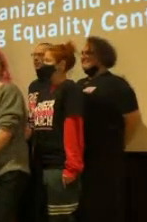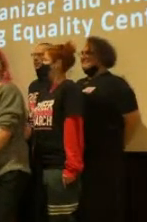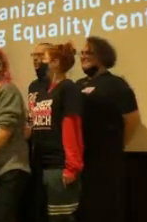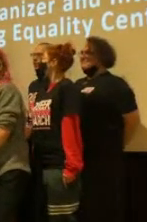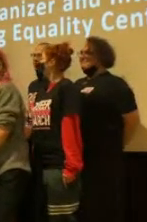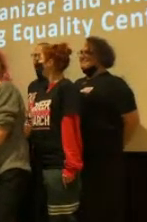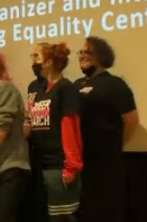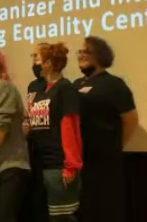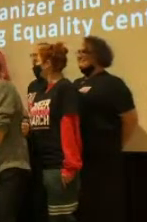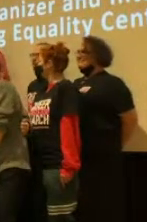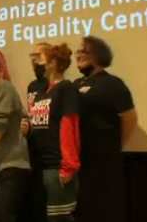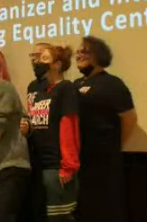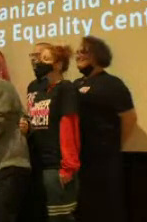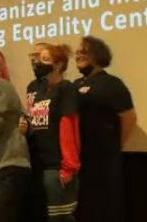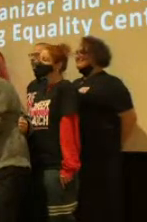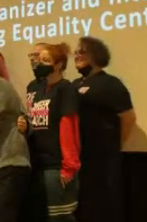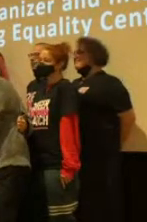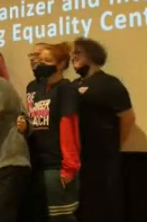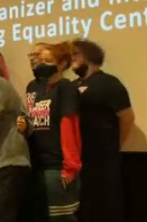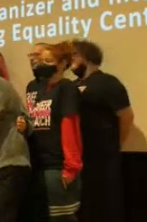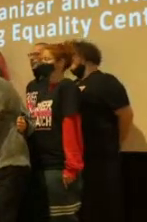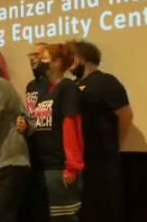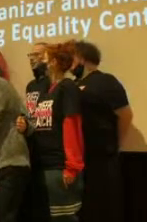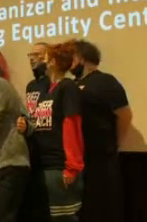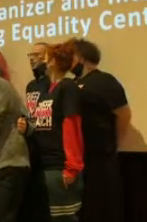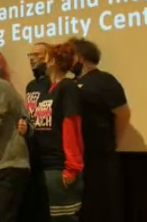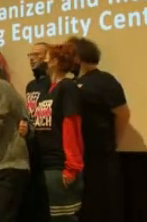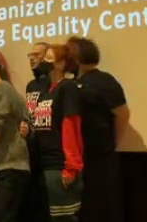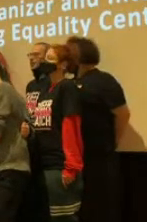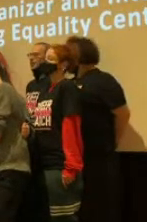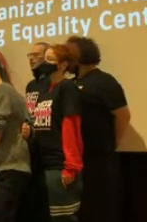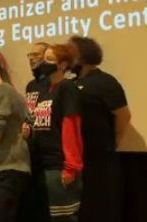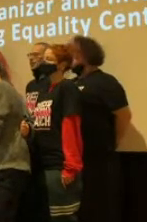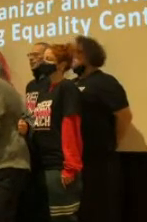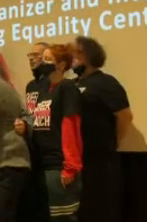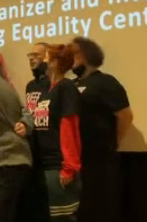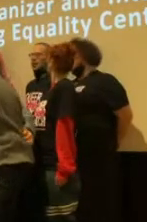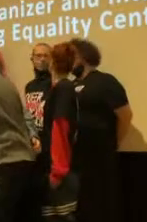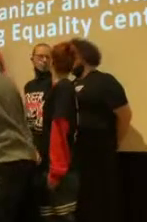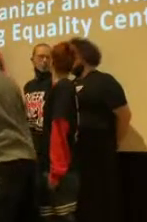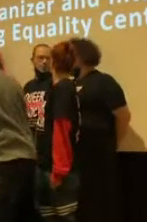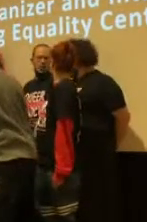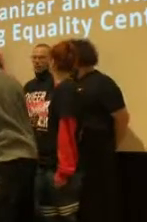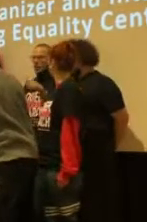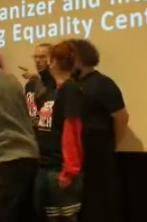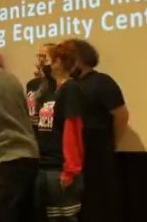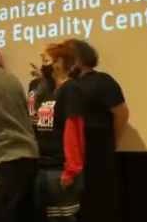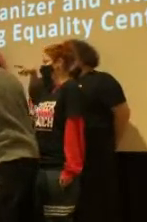to meet you. Totally, actually. Totally?